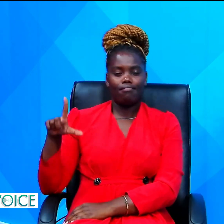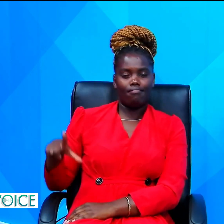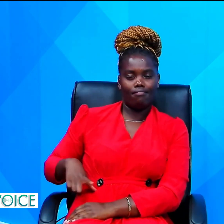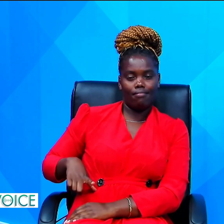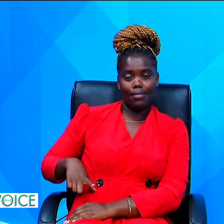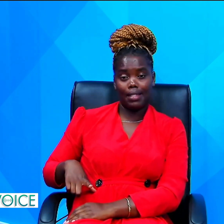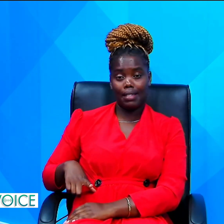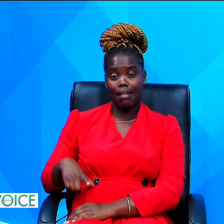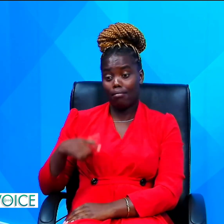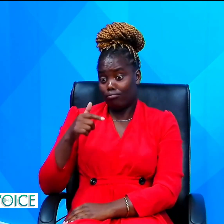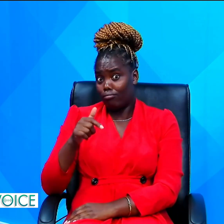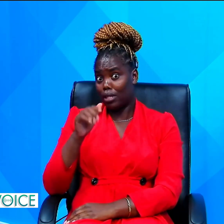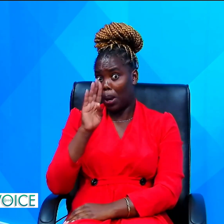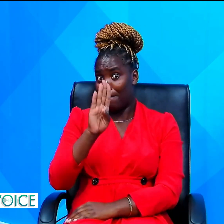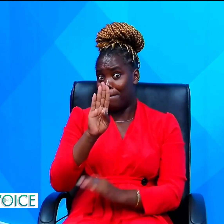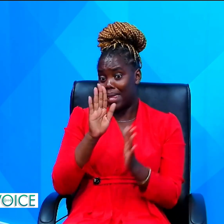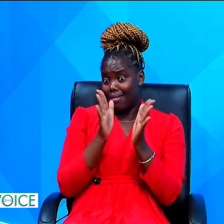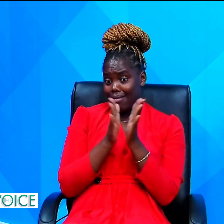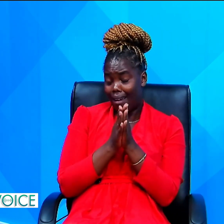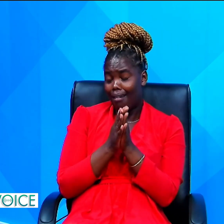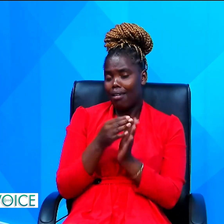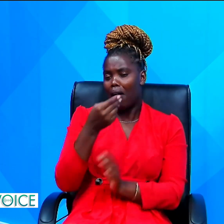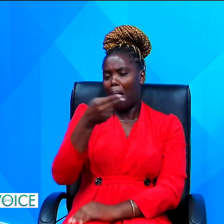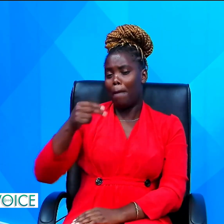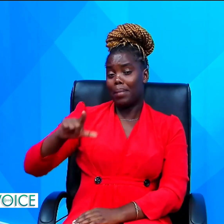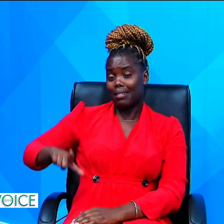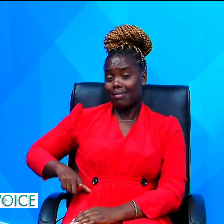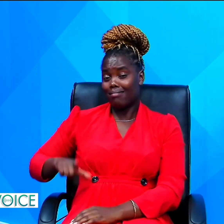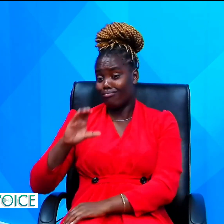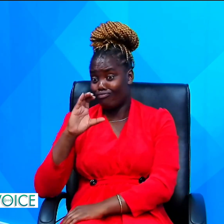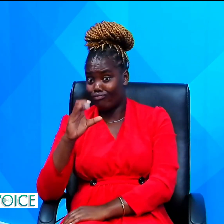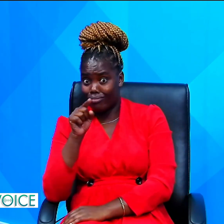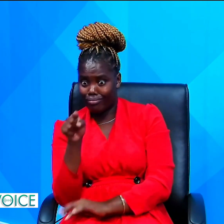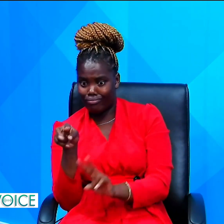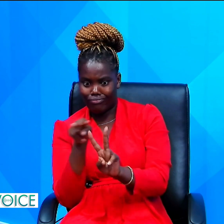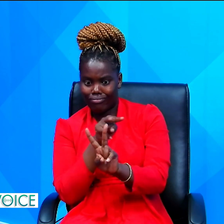for hepatitis B and hepatitis C,